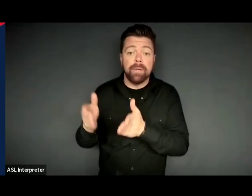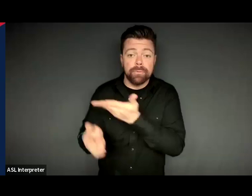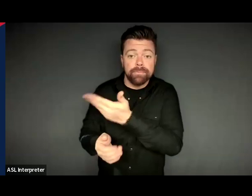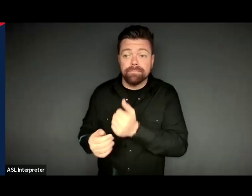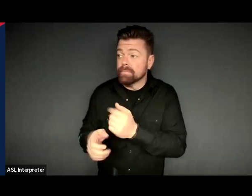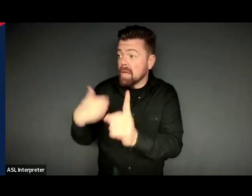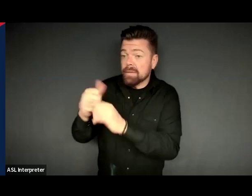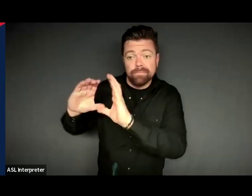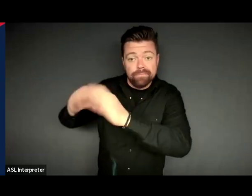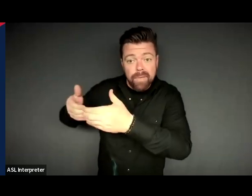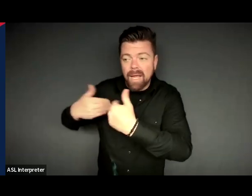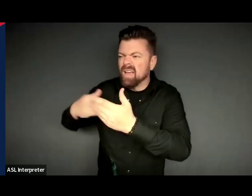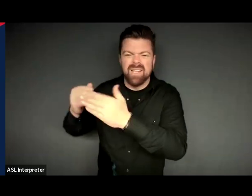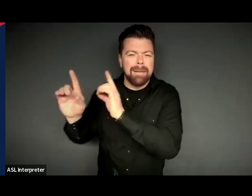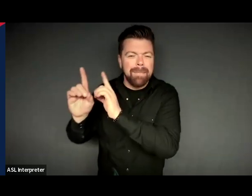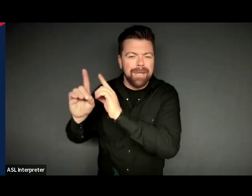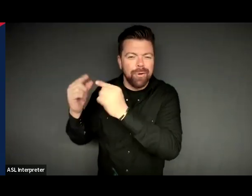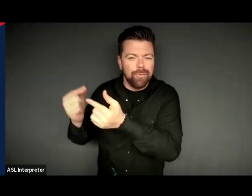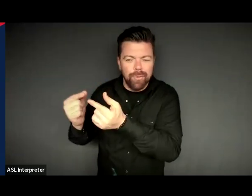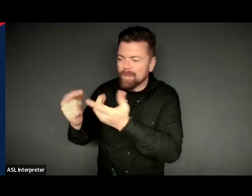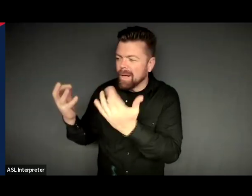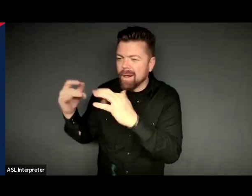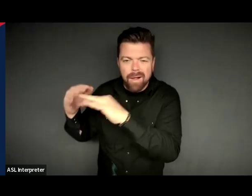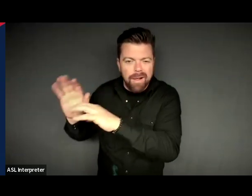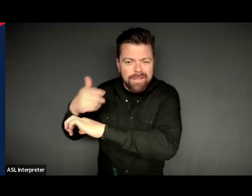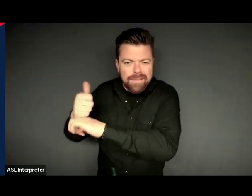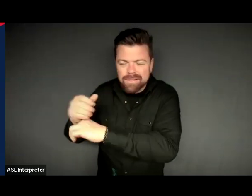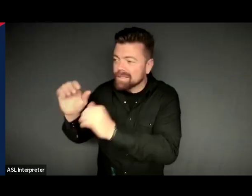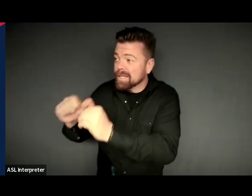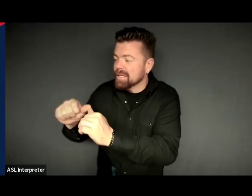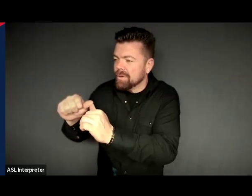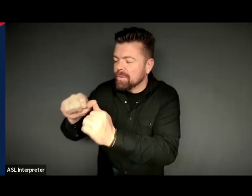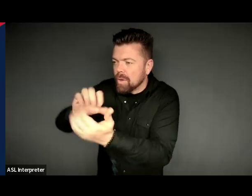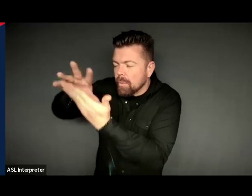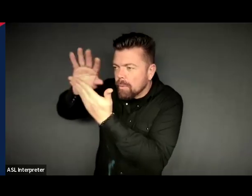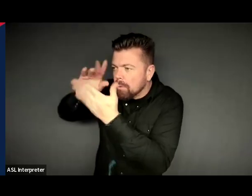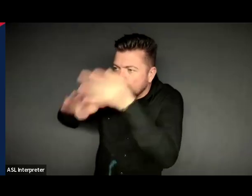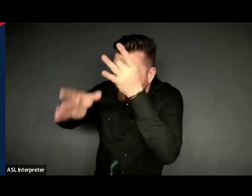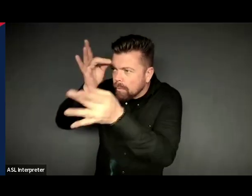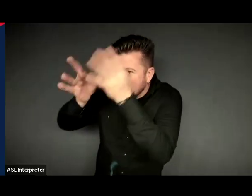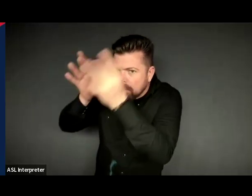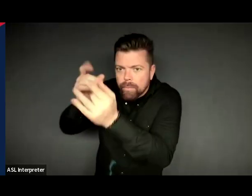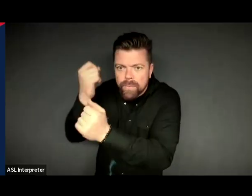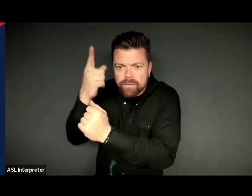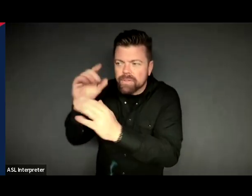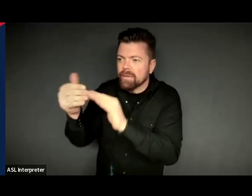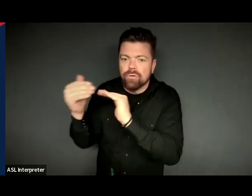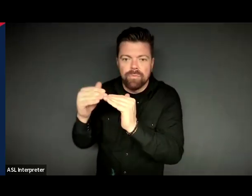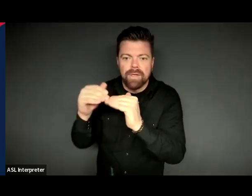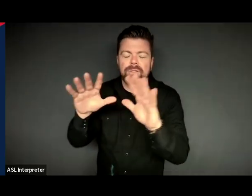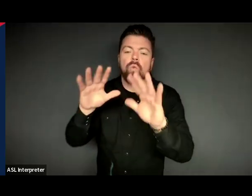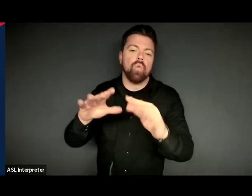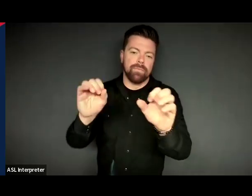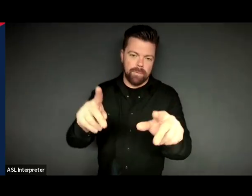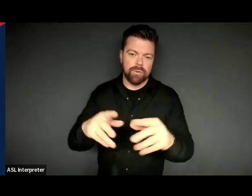their own little mentoring group that they form together so they keep on top of what's going on in the community. It's a fabulous